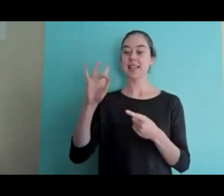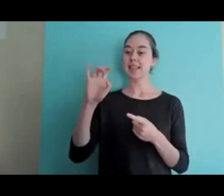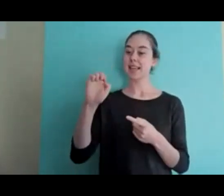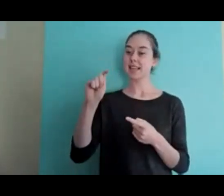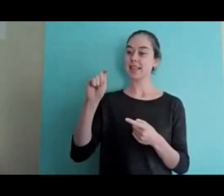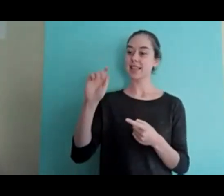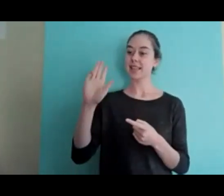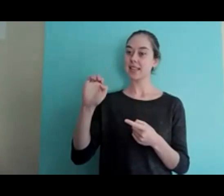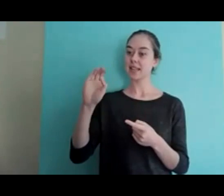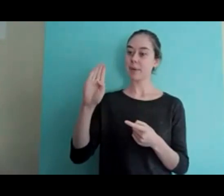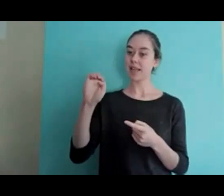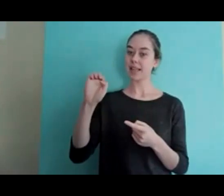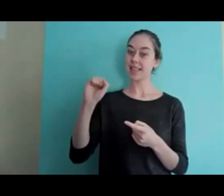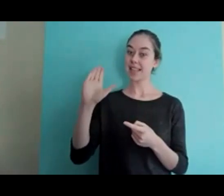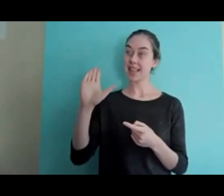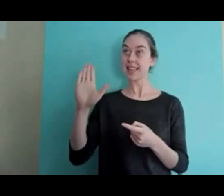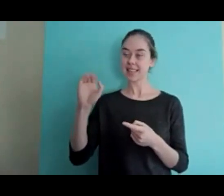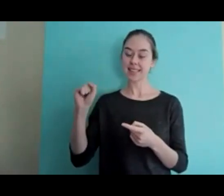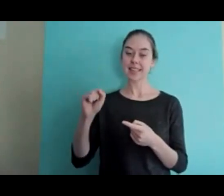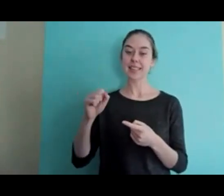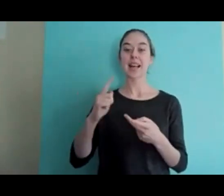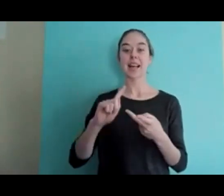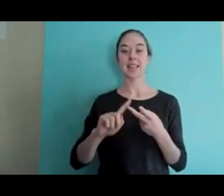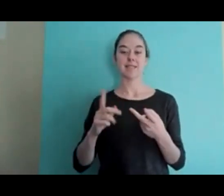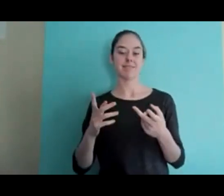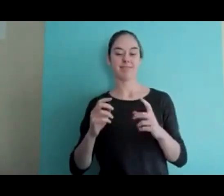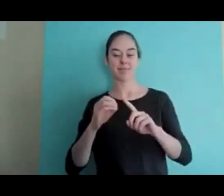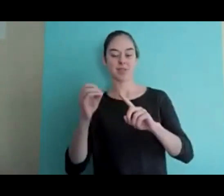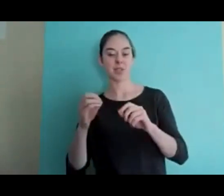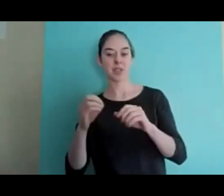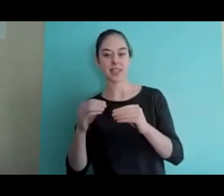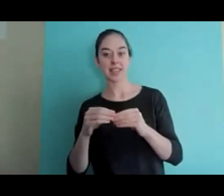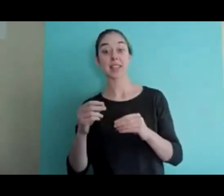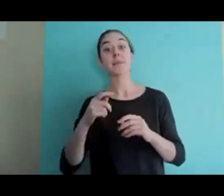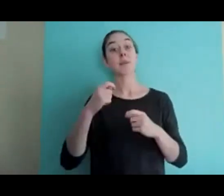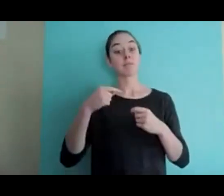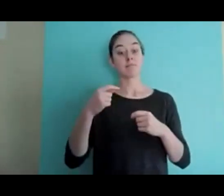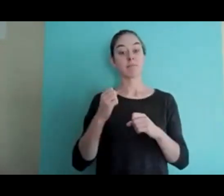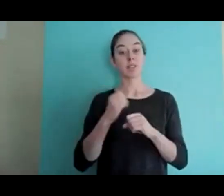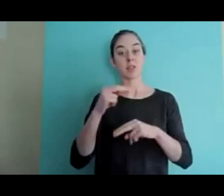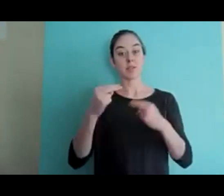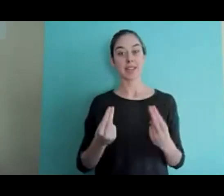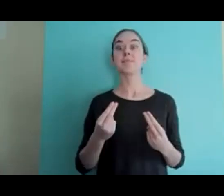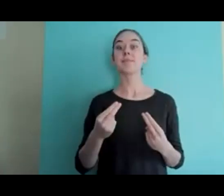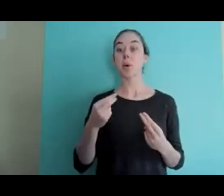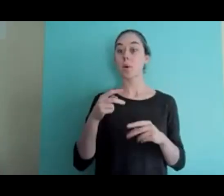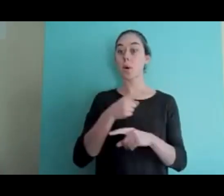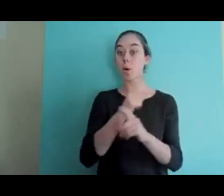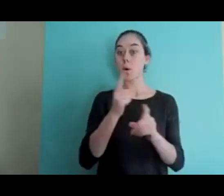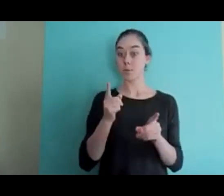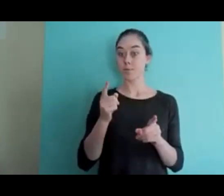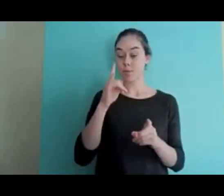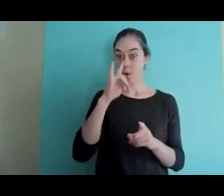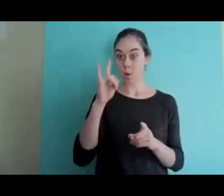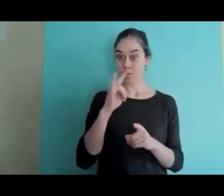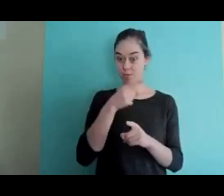water bottles. That's it. That's all we need for today. So I hope you're all keeping well. Well done on the first week.